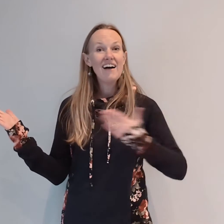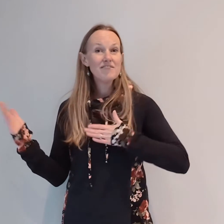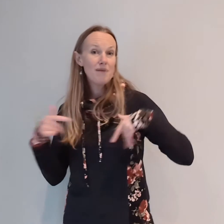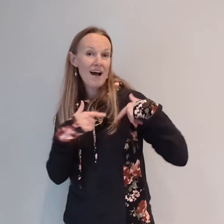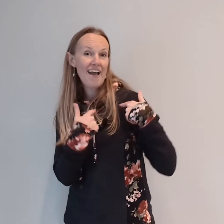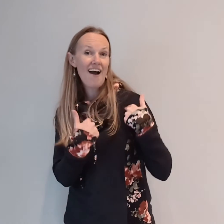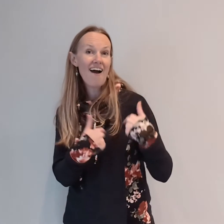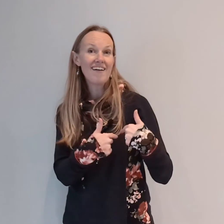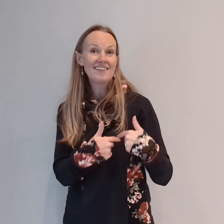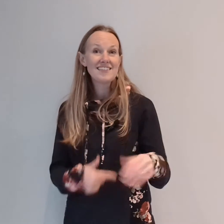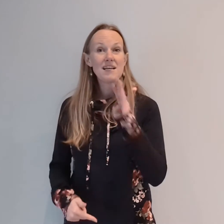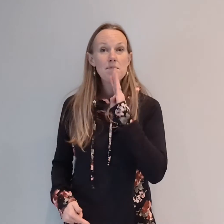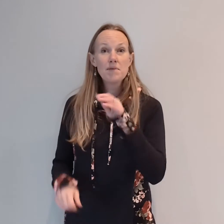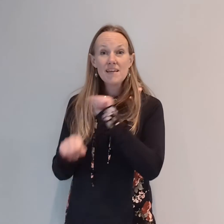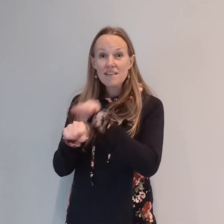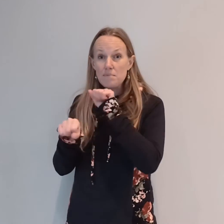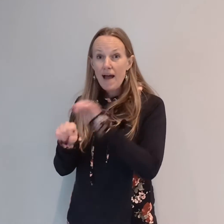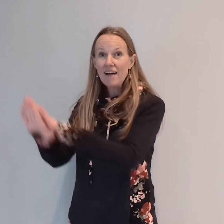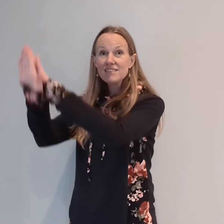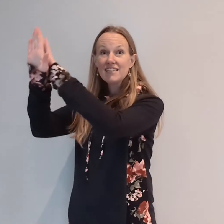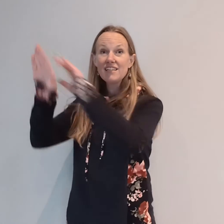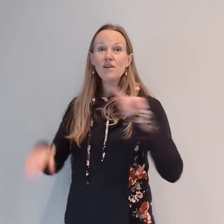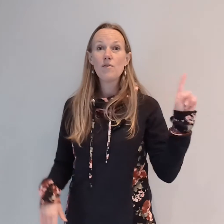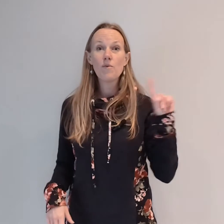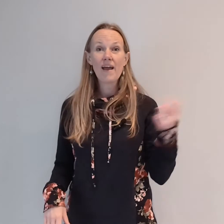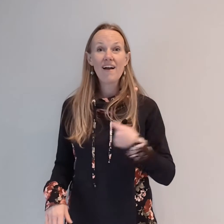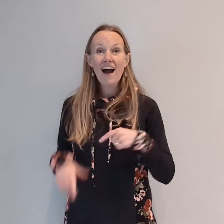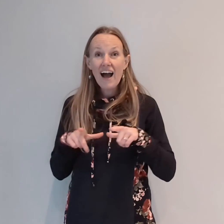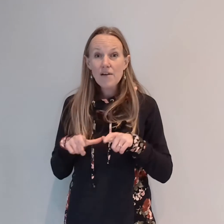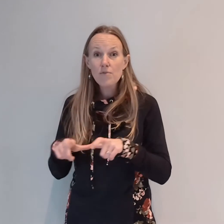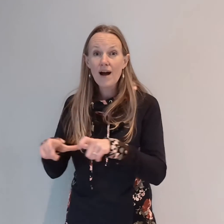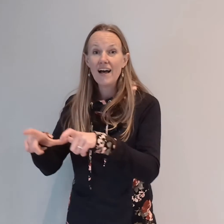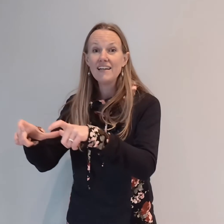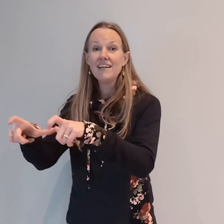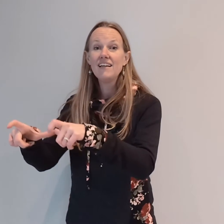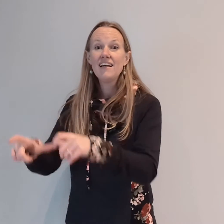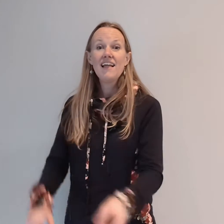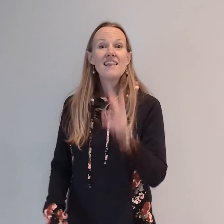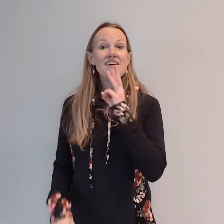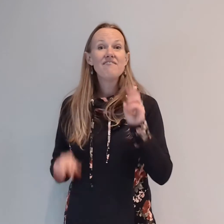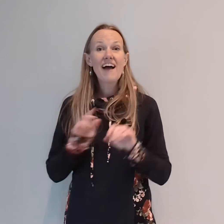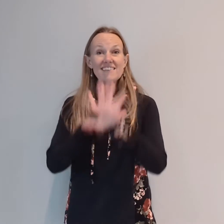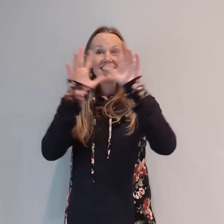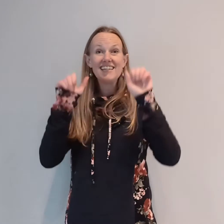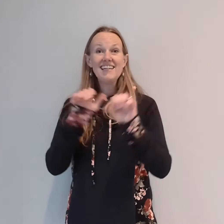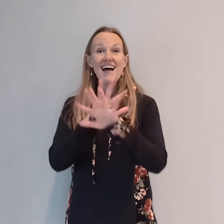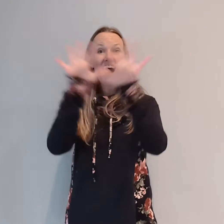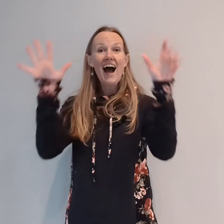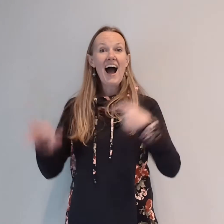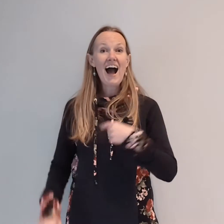of my heart be the mountain where I run, the fountain